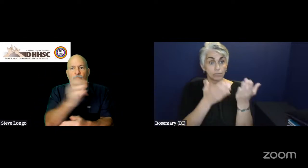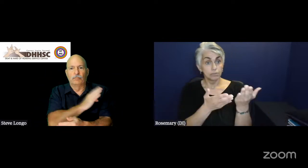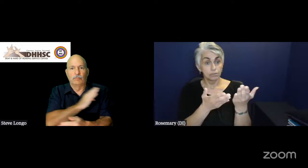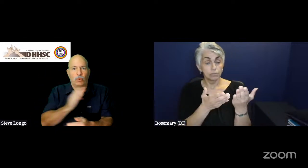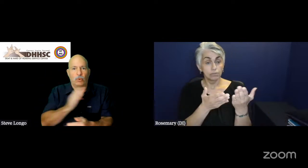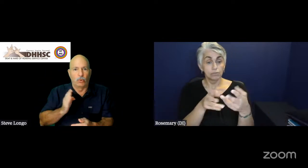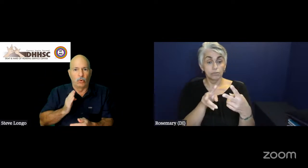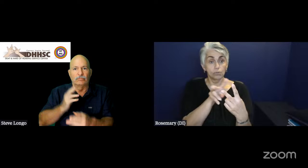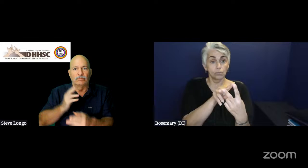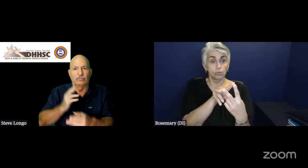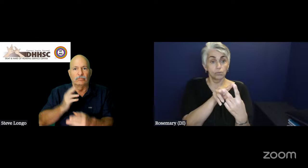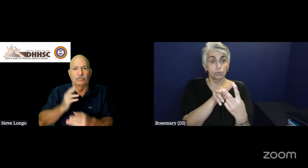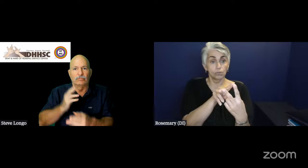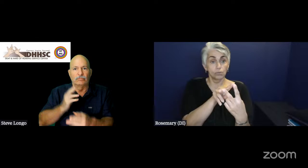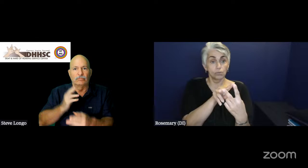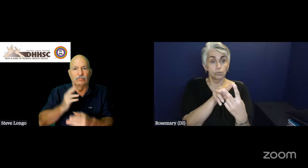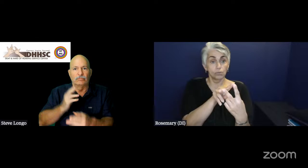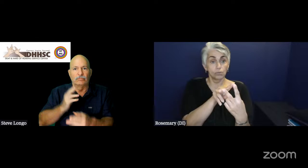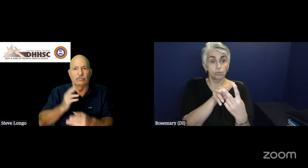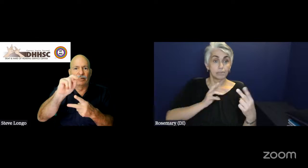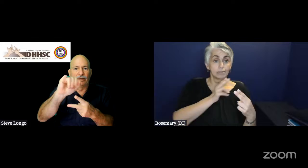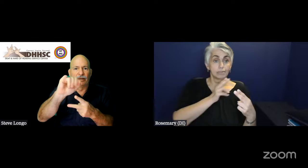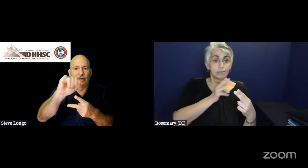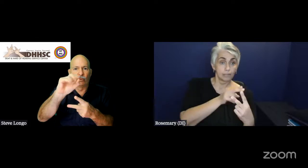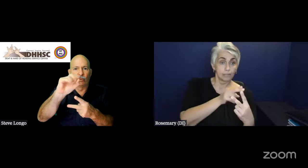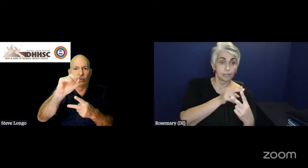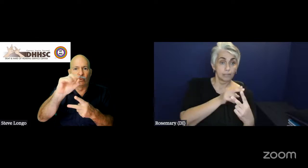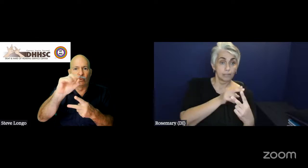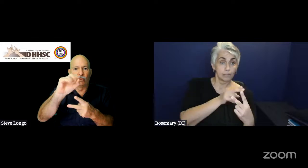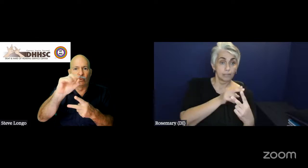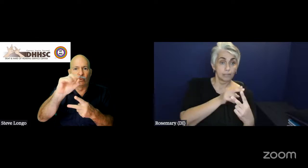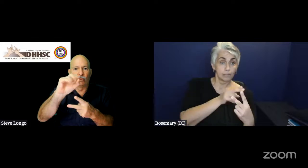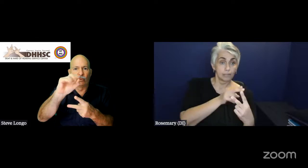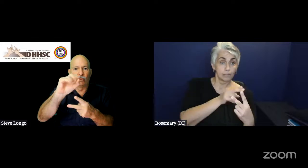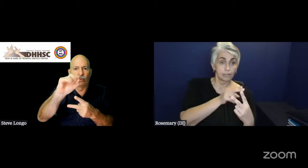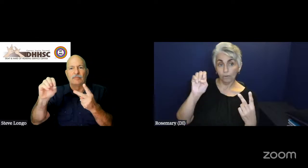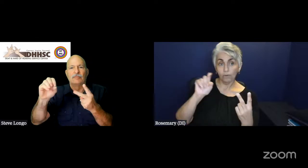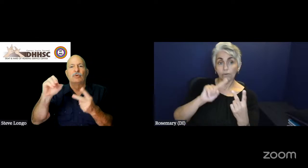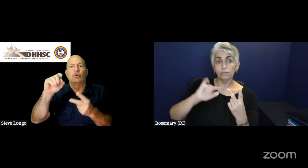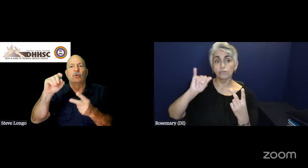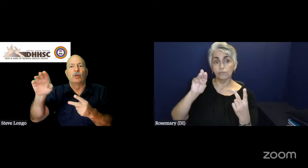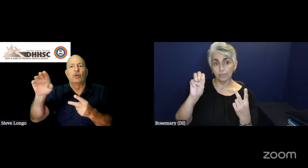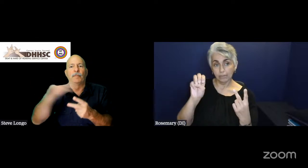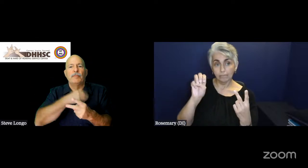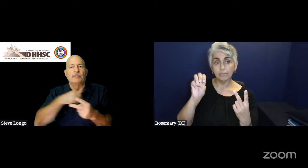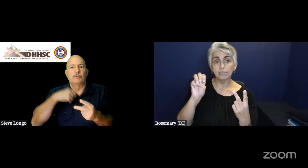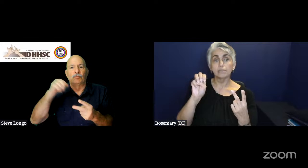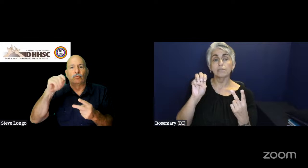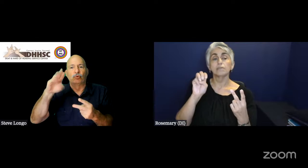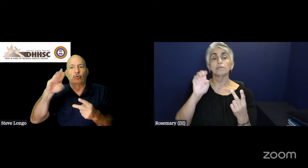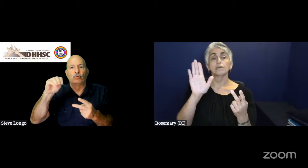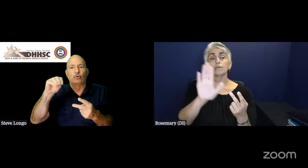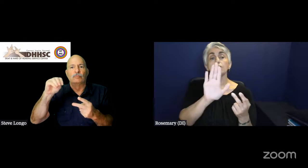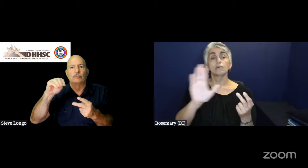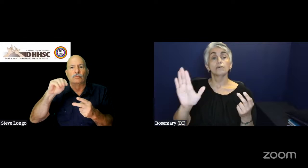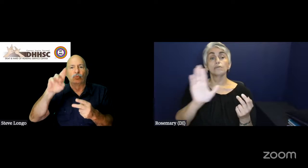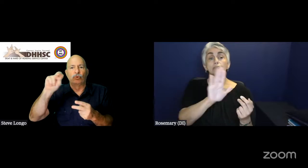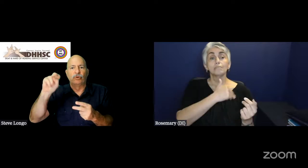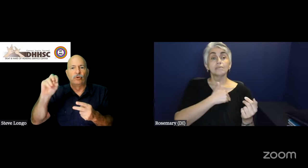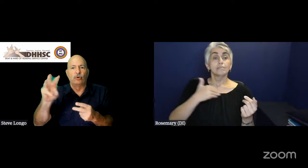the motion that Jamie put forth, that Nicole and Jamie's